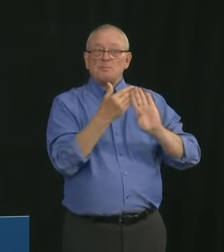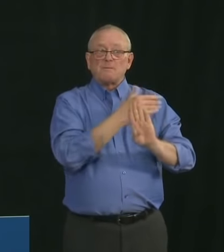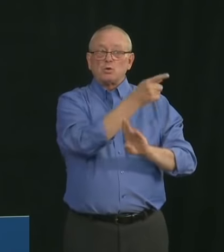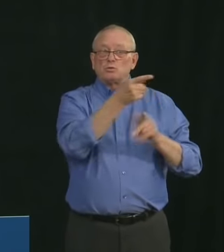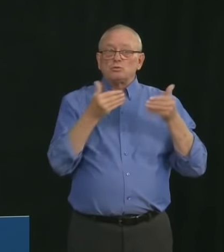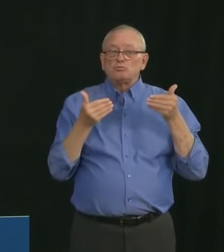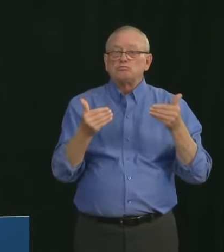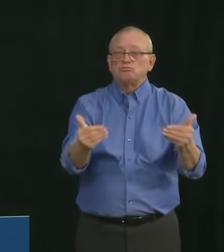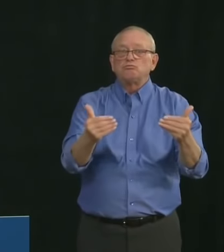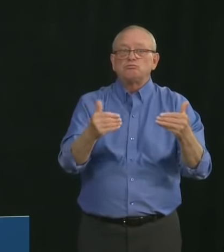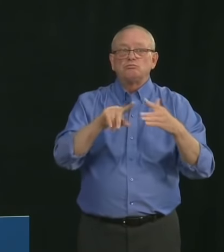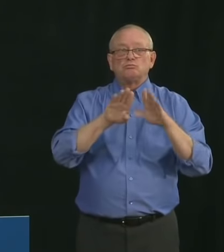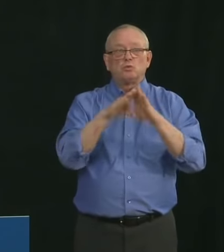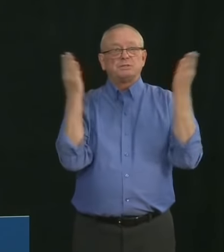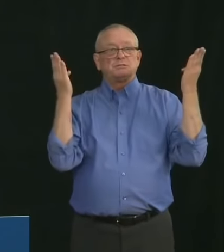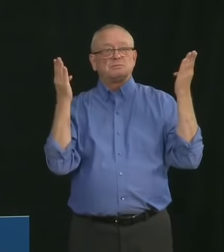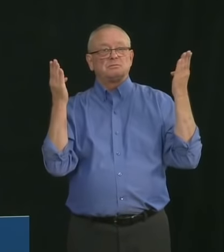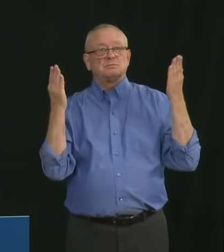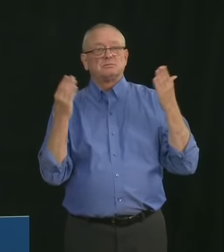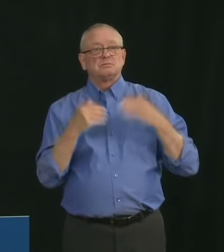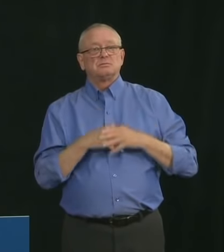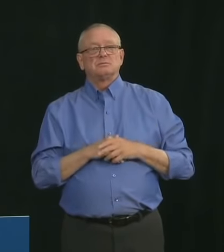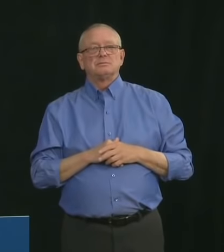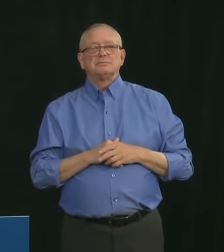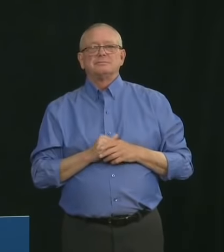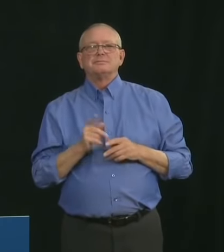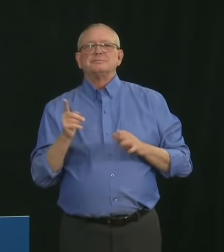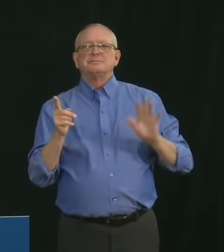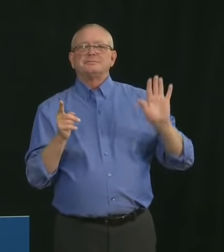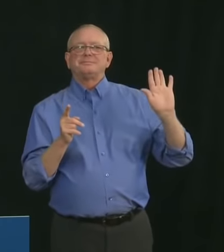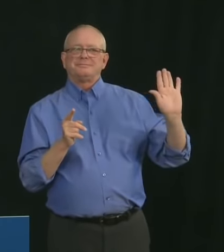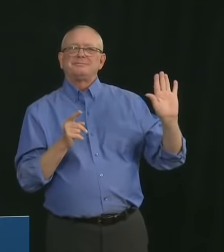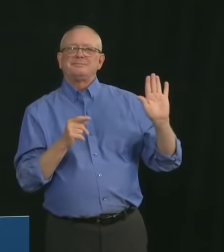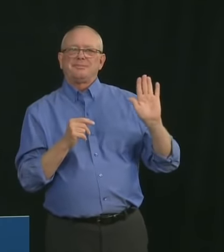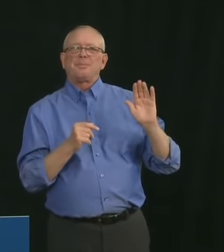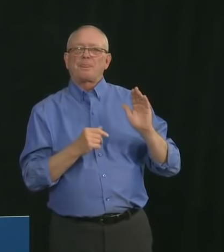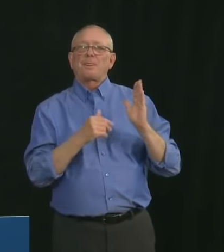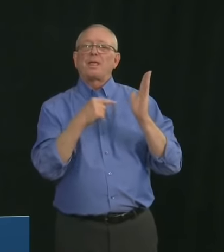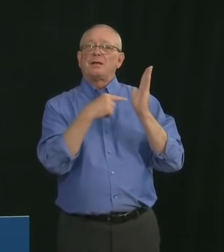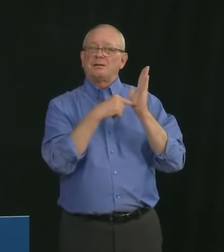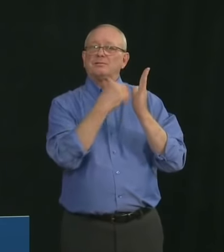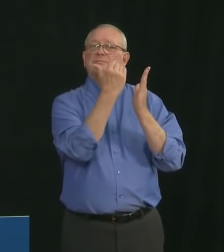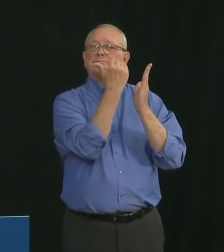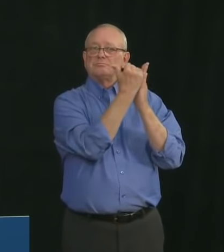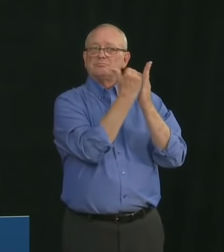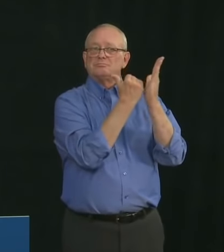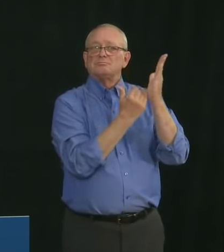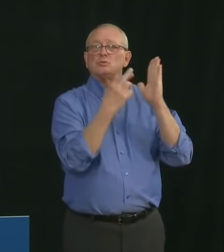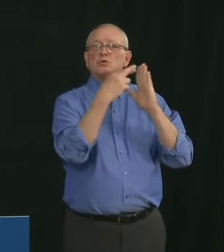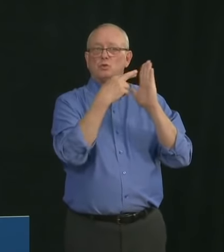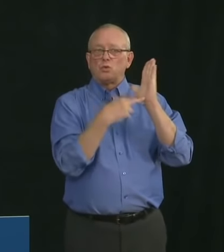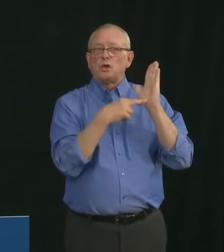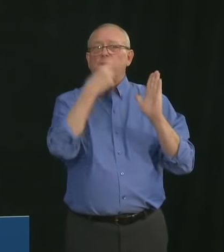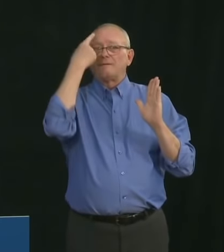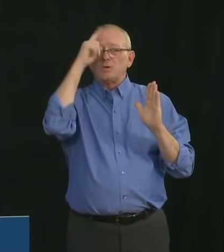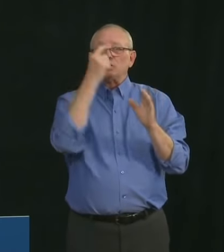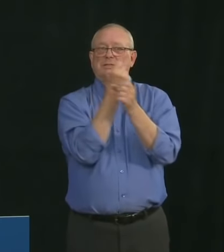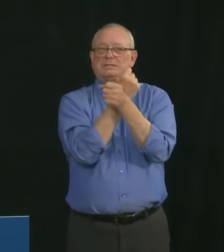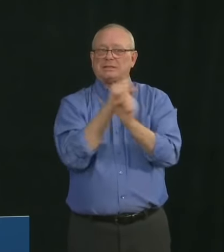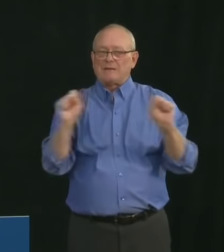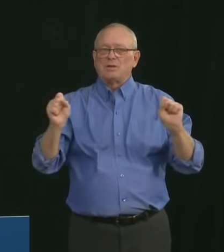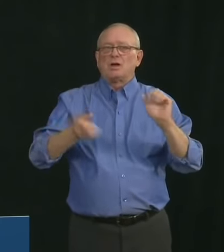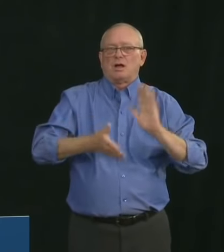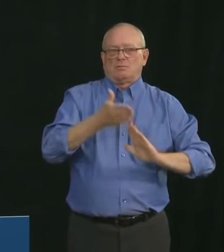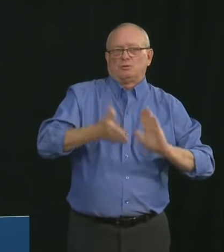safe environments, and operators are required by the order that moved us into stage 2 to have measures